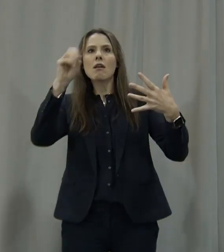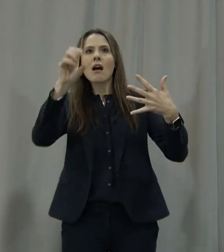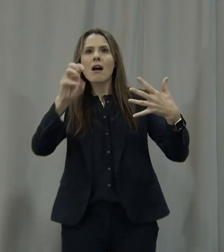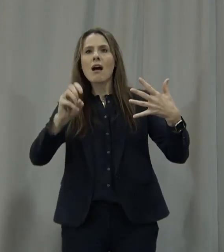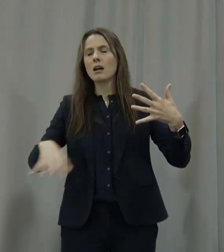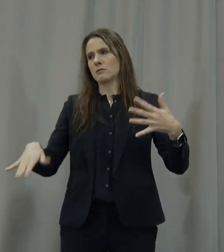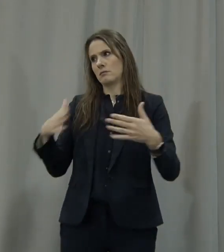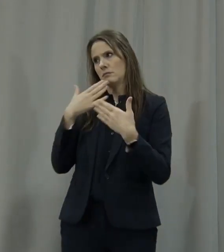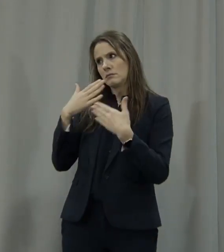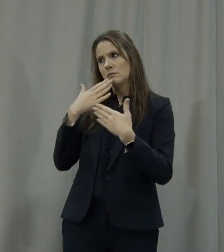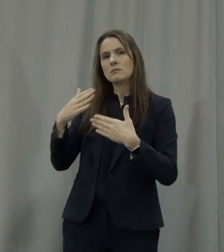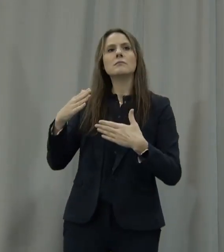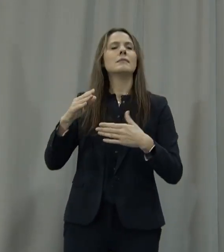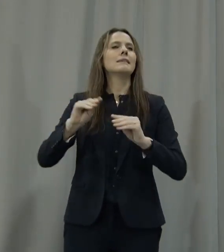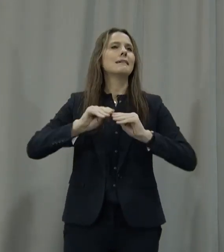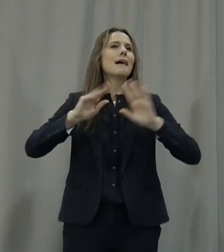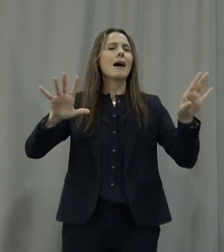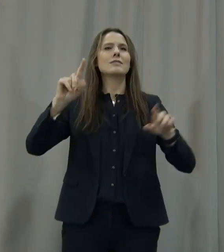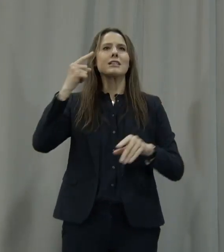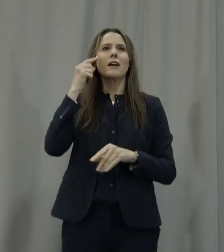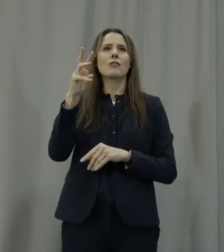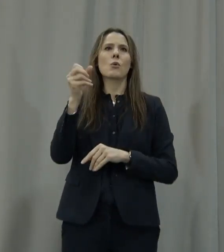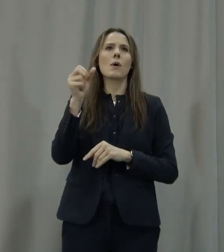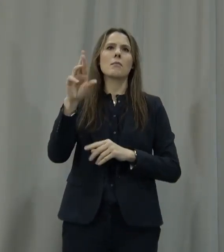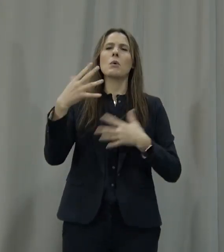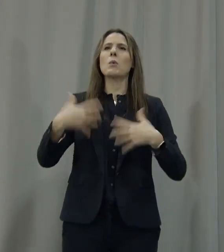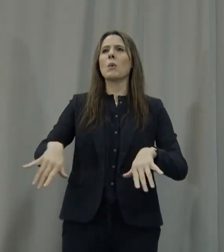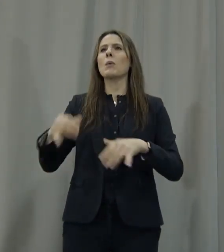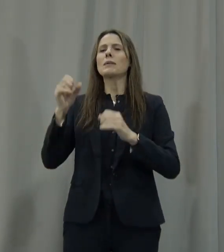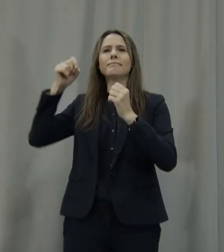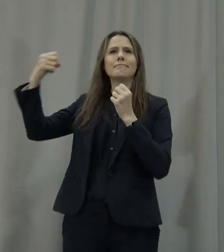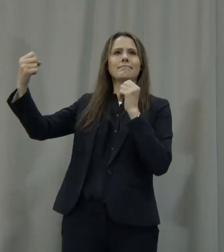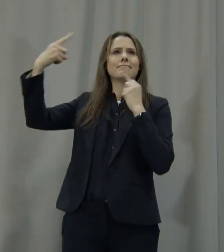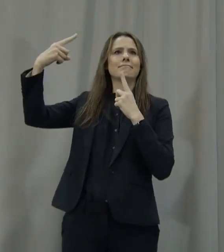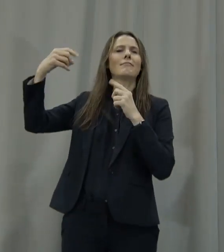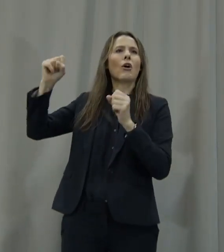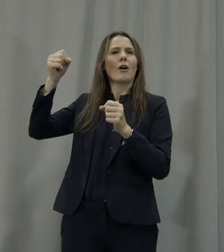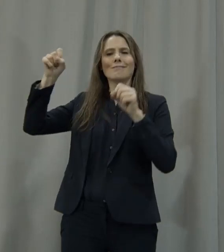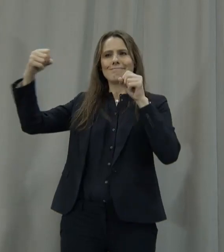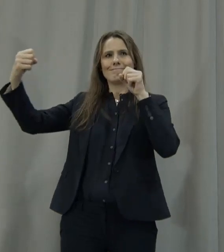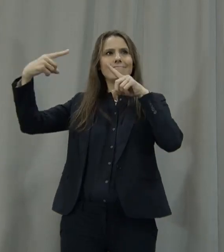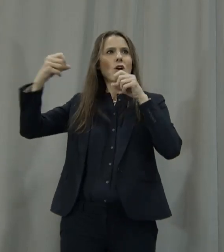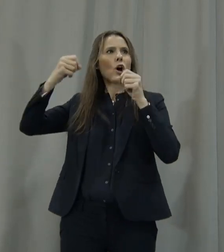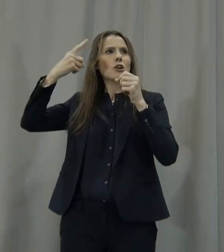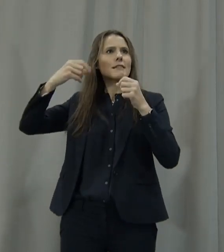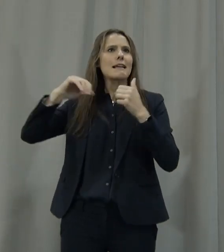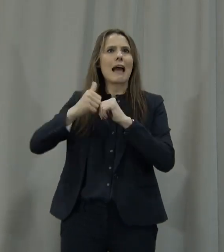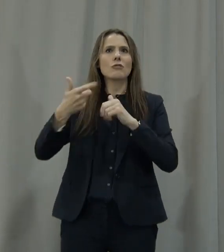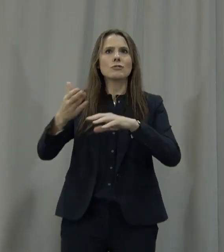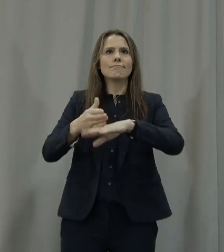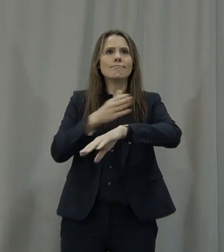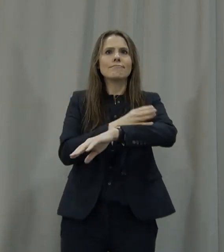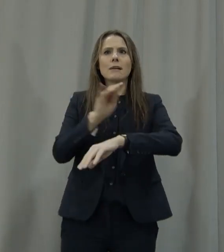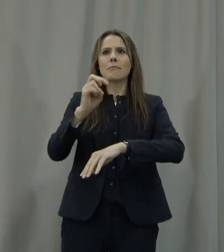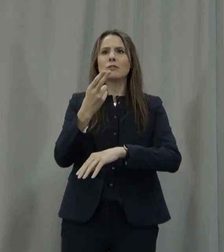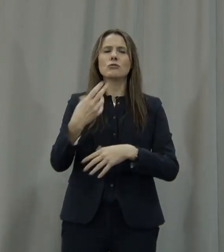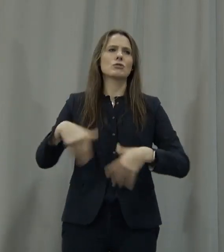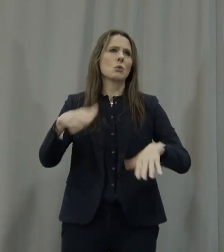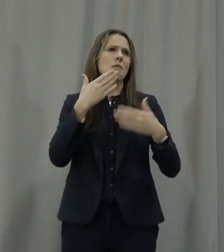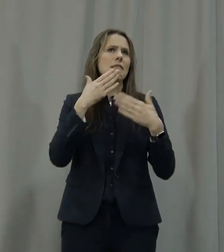she has your interest in mind. We are like-minded, as Tommy said, so we're glad that you're here to enjoy this experience with